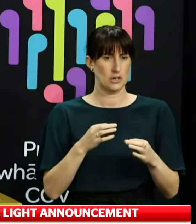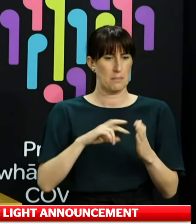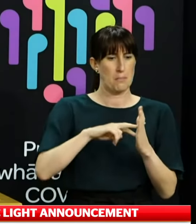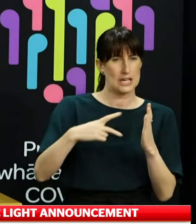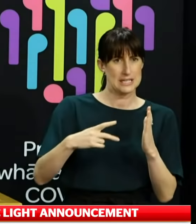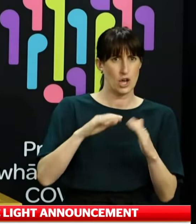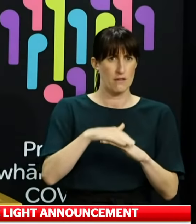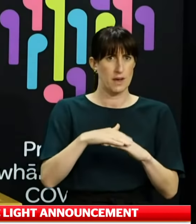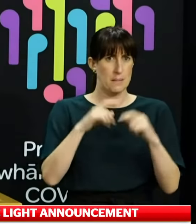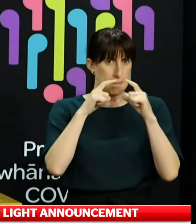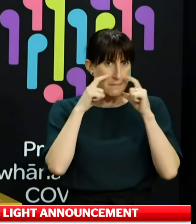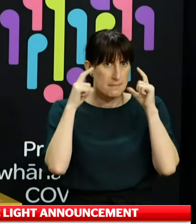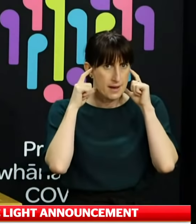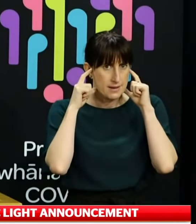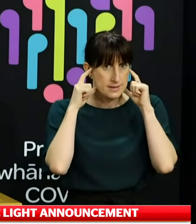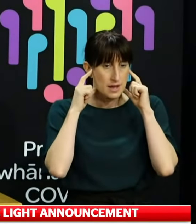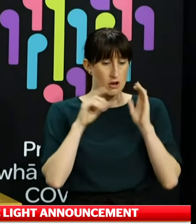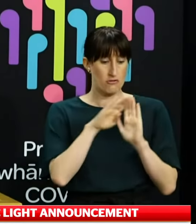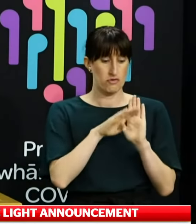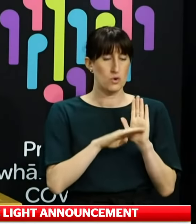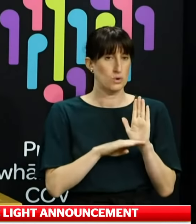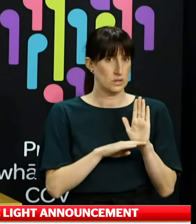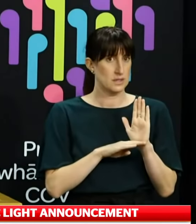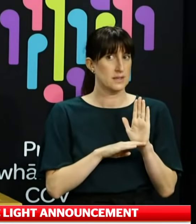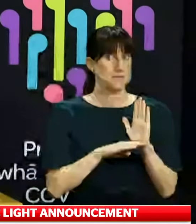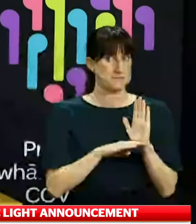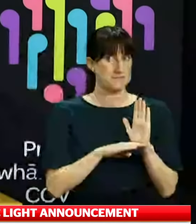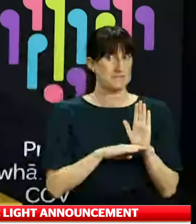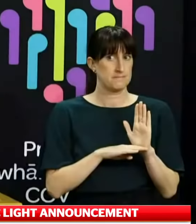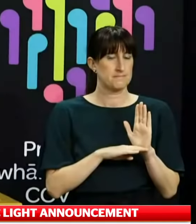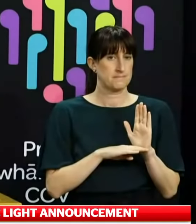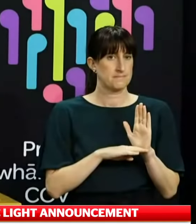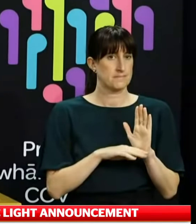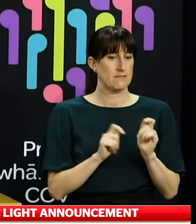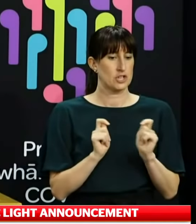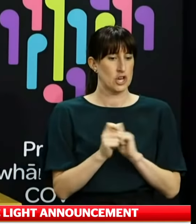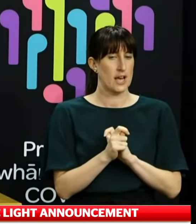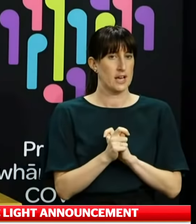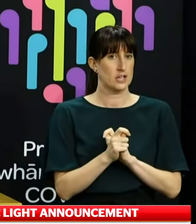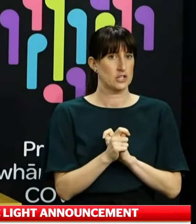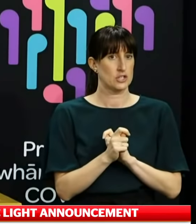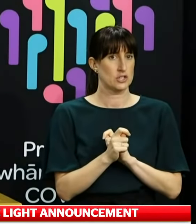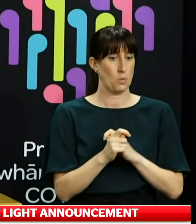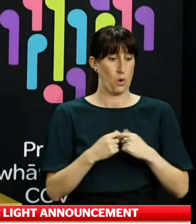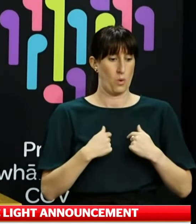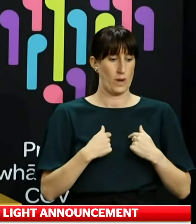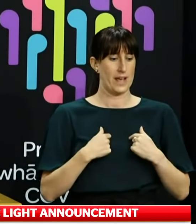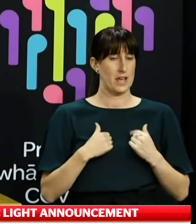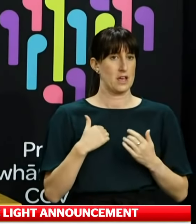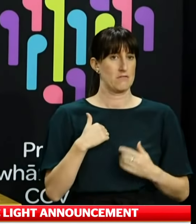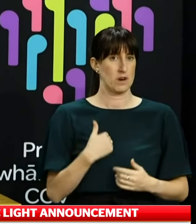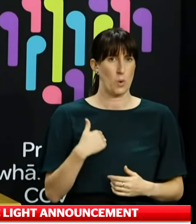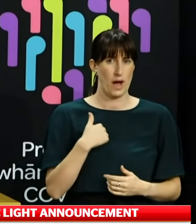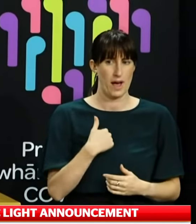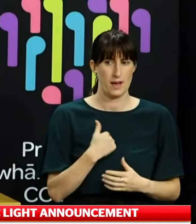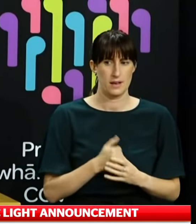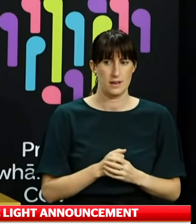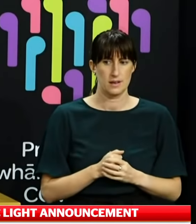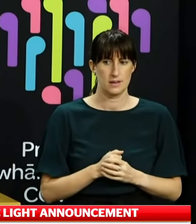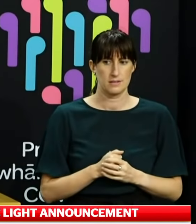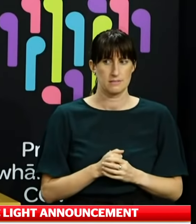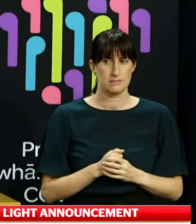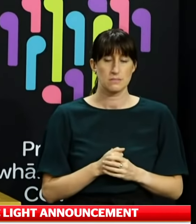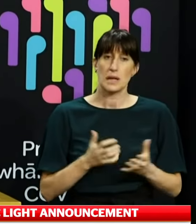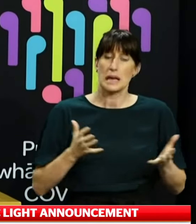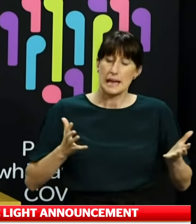use, but the rules have changed around what's required by us. So we're